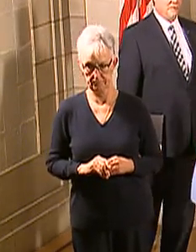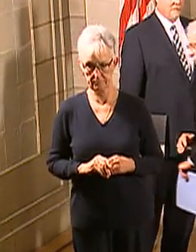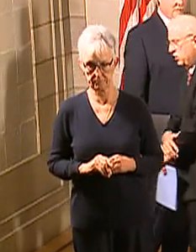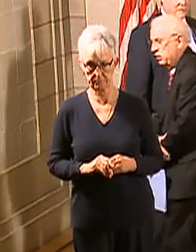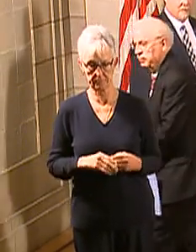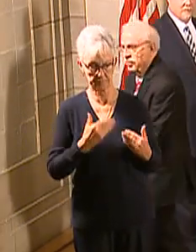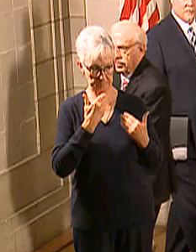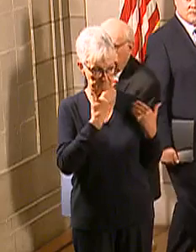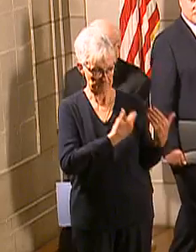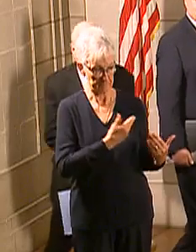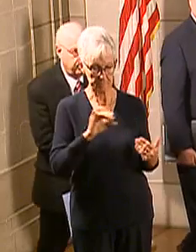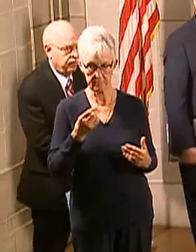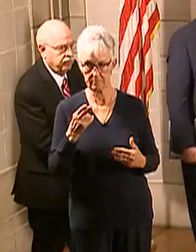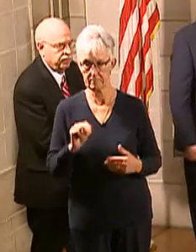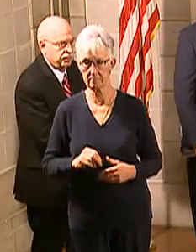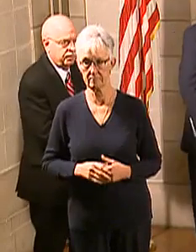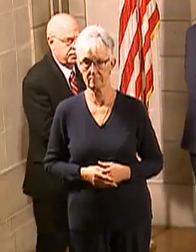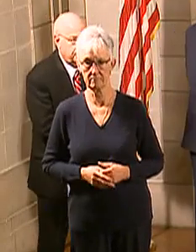Thank you, John.